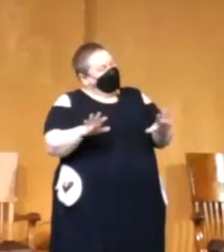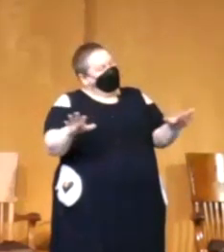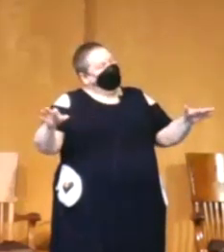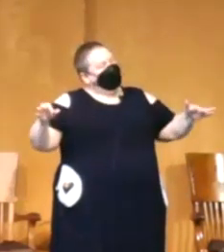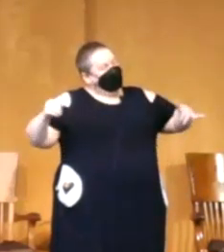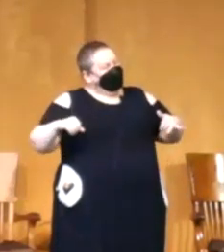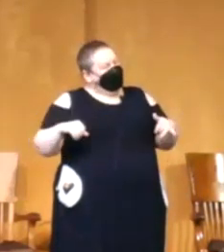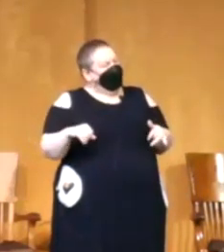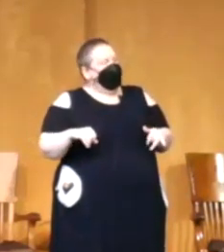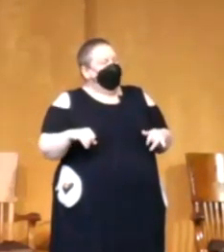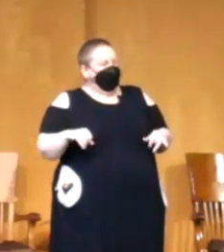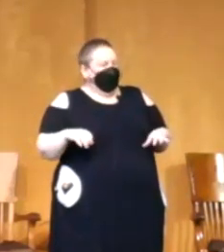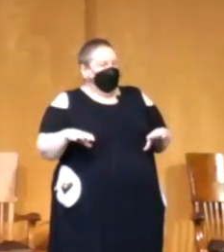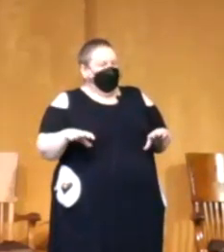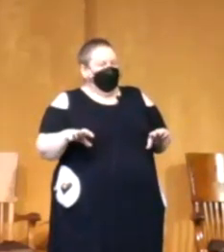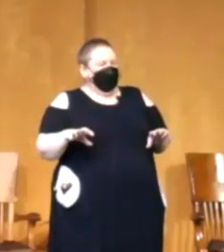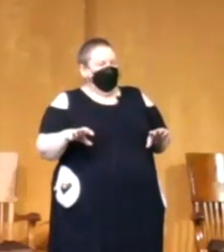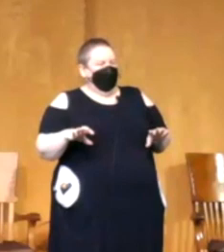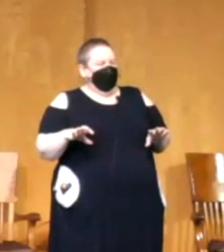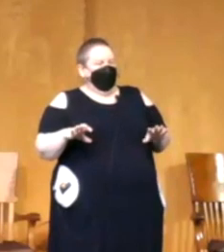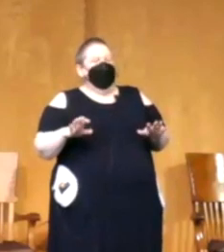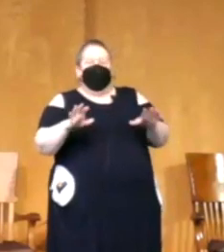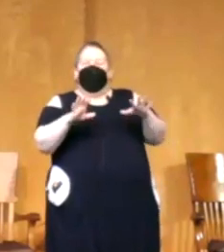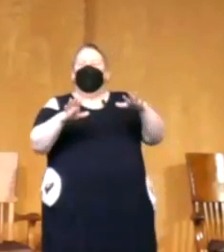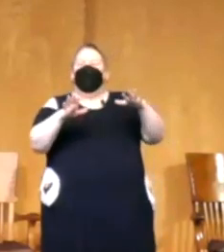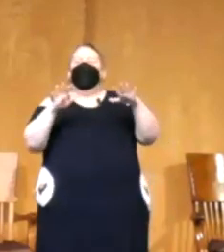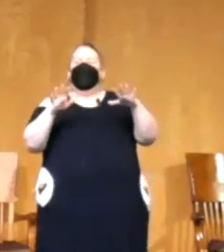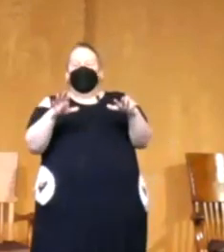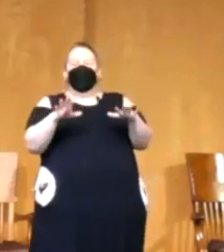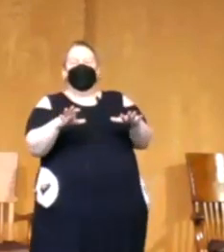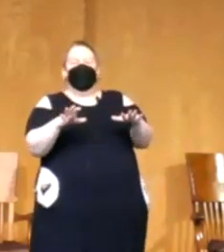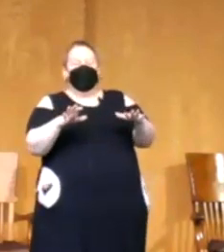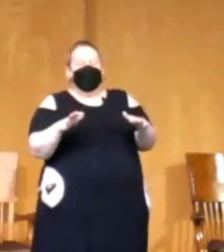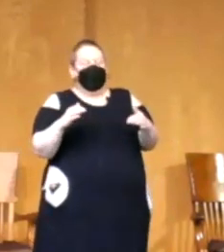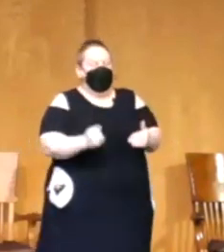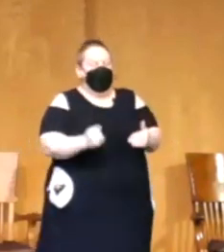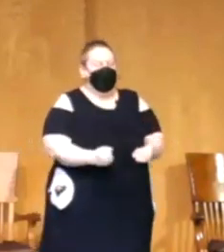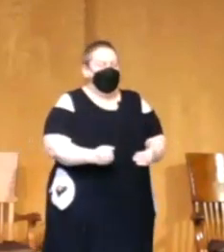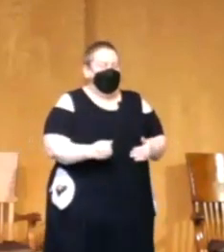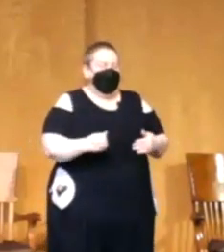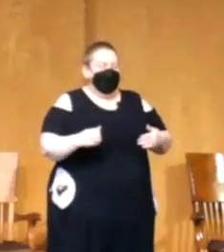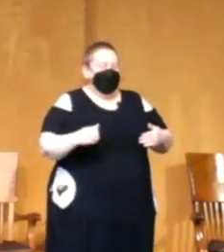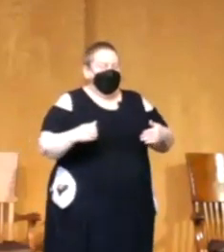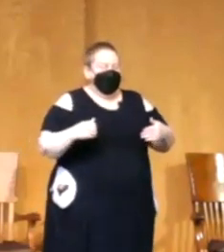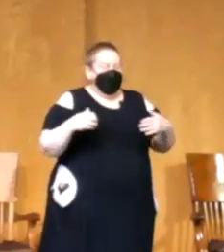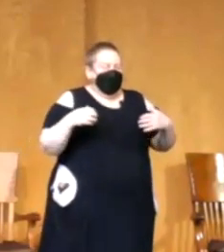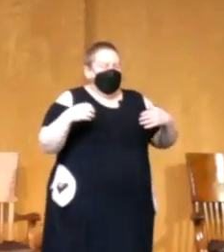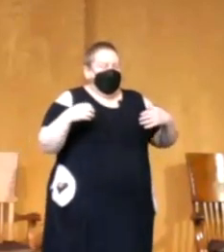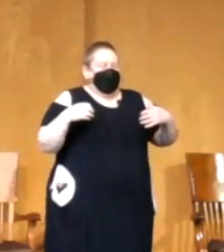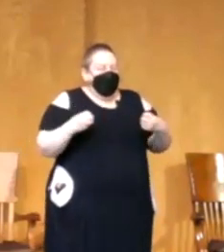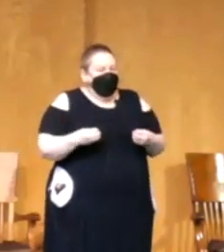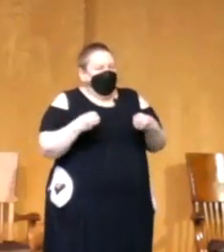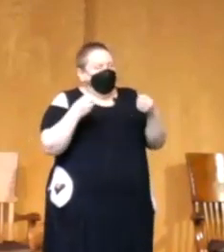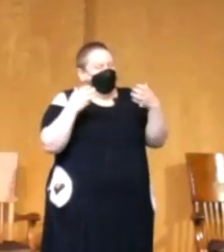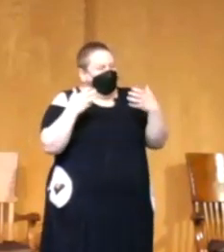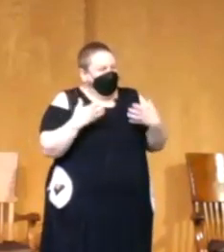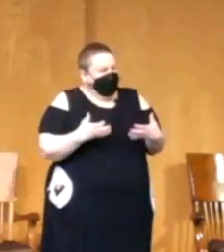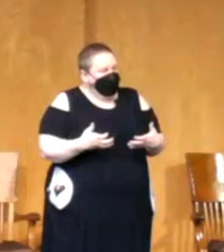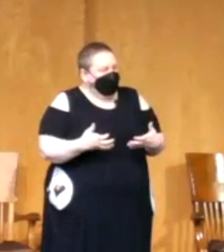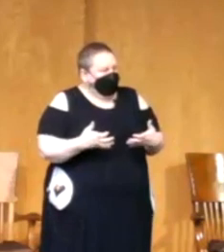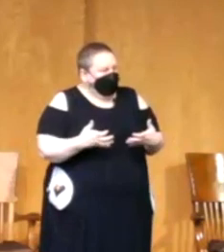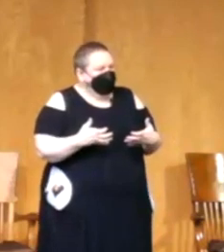just in this space together, just have a moment to send love